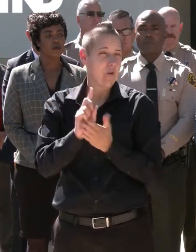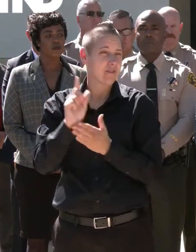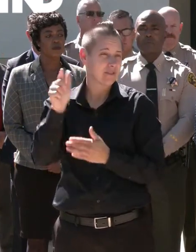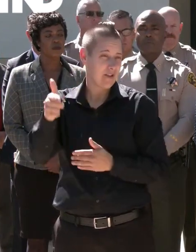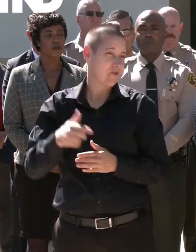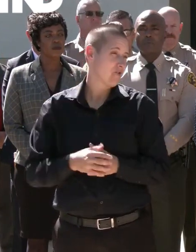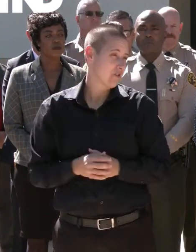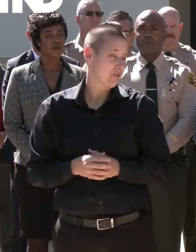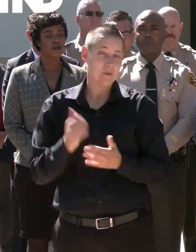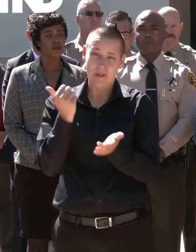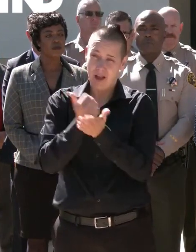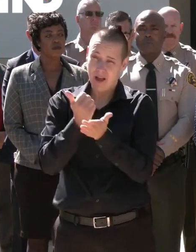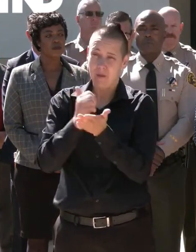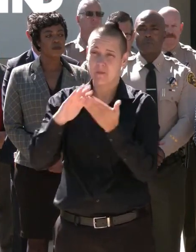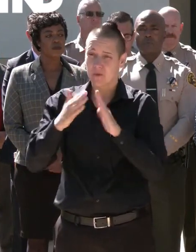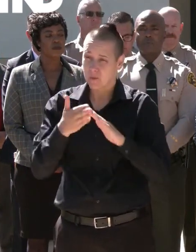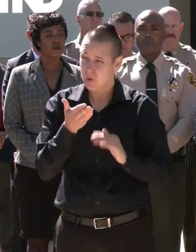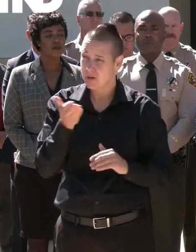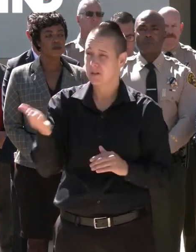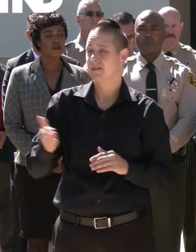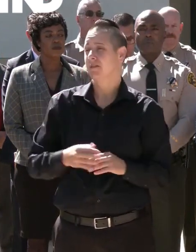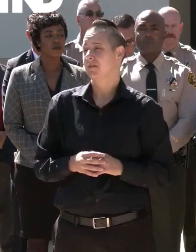later, with the help of our community,